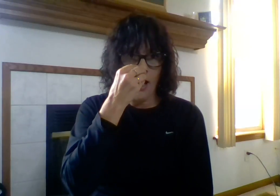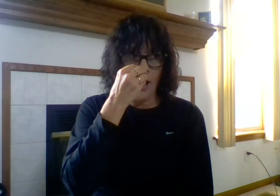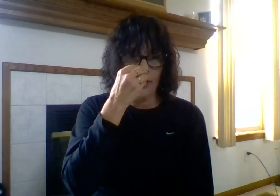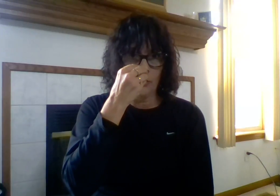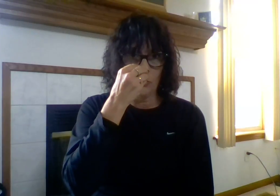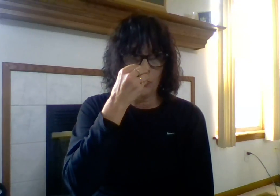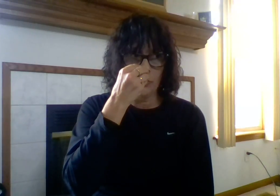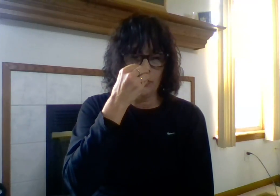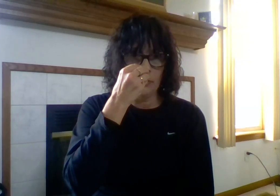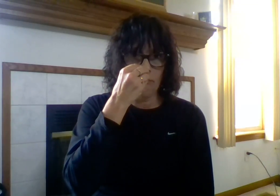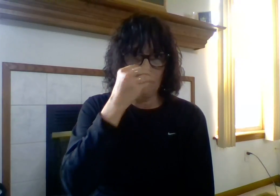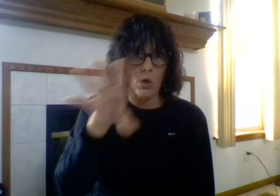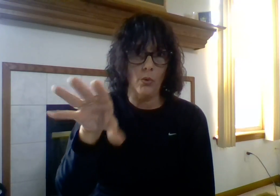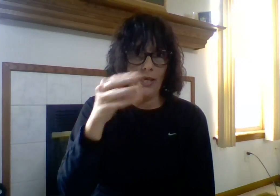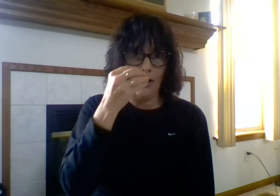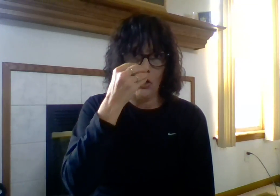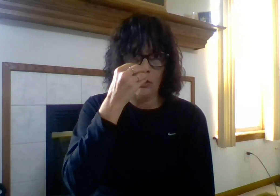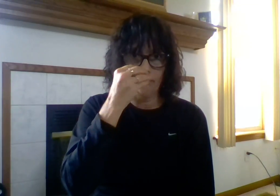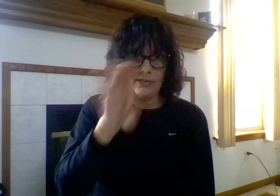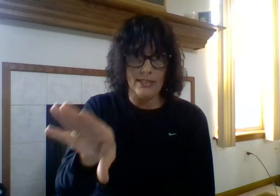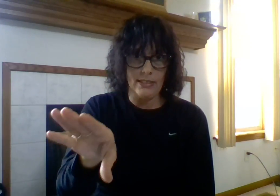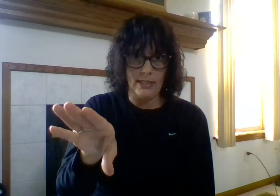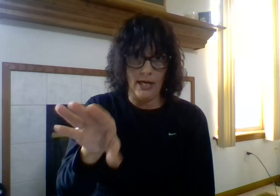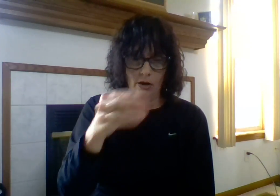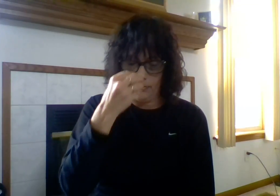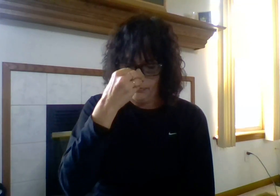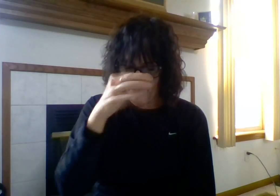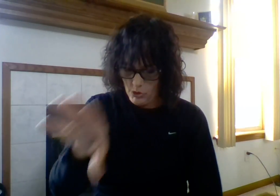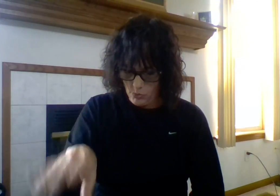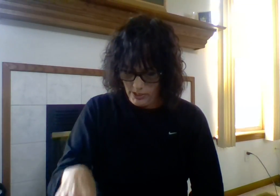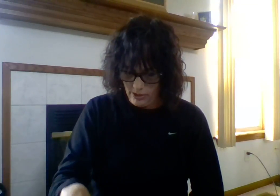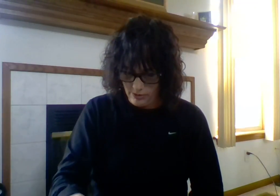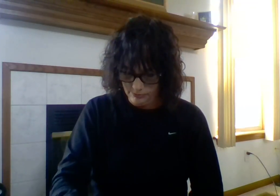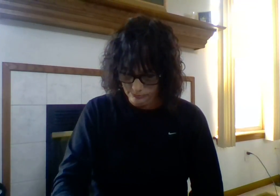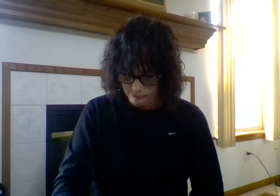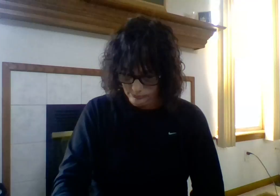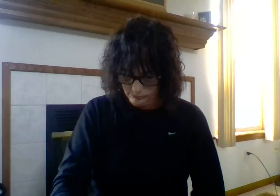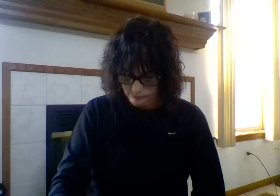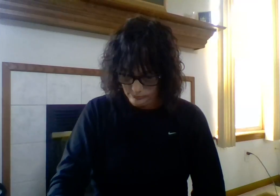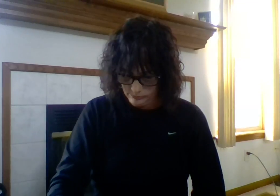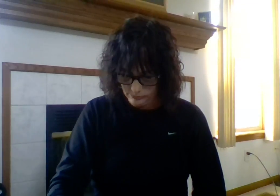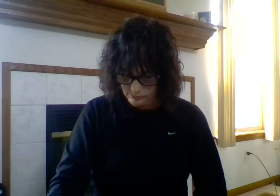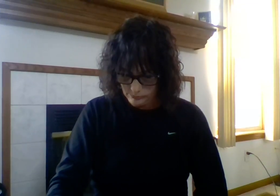I use don't care, didn't care, don't care.